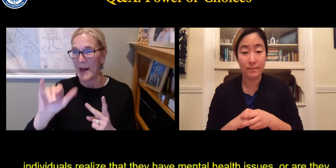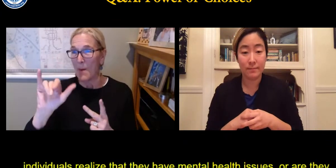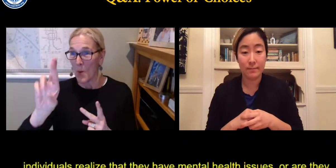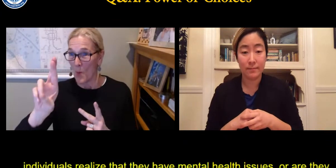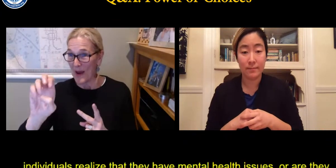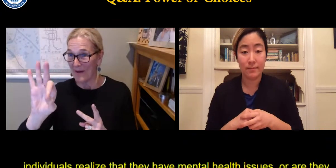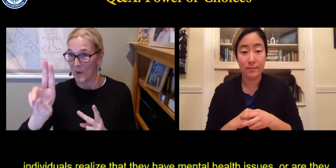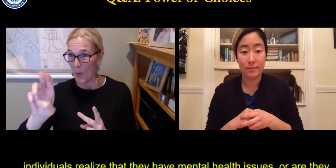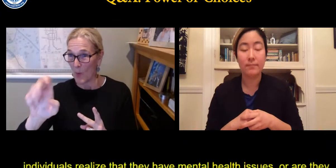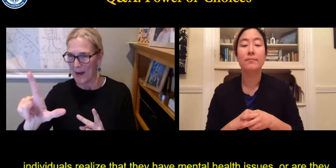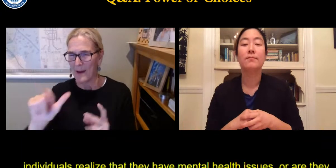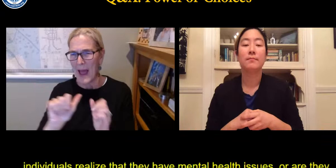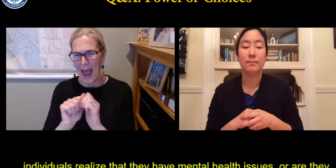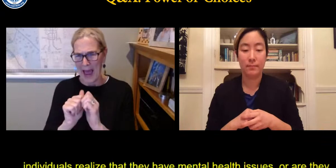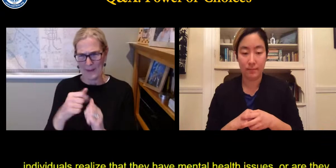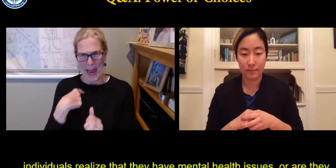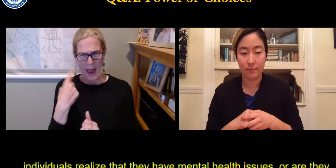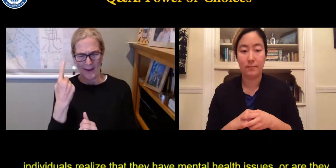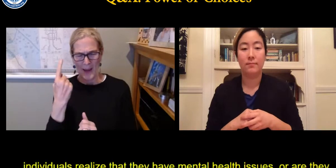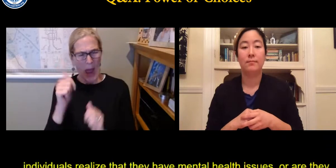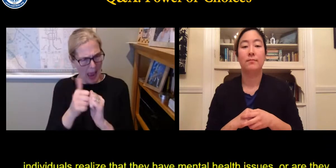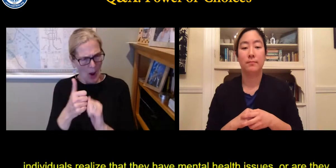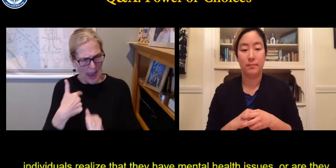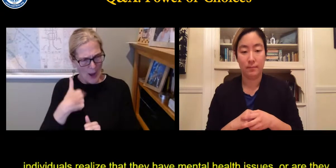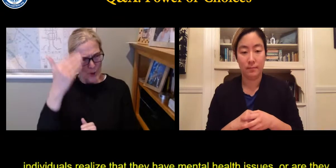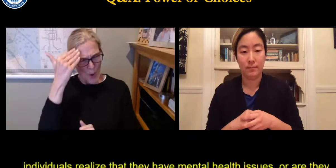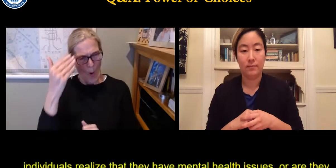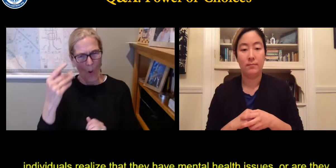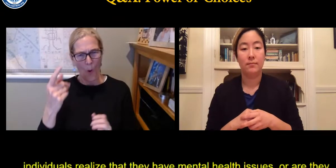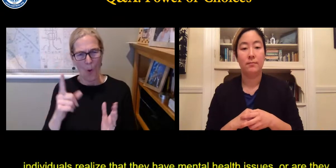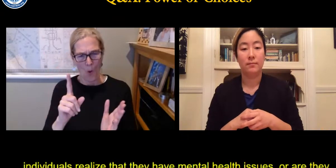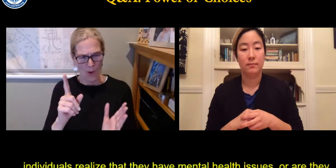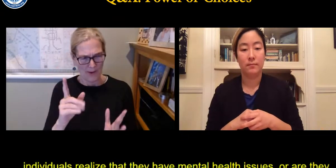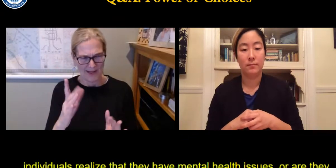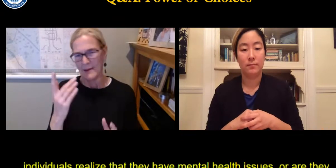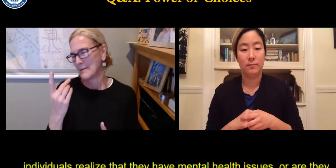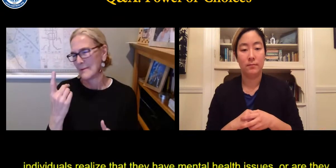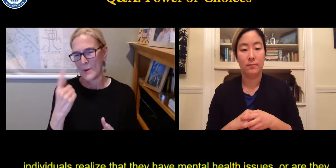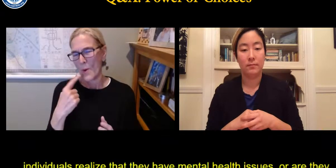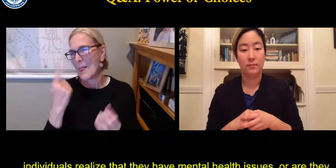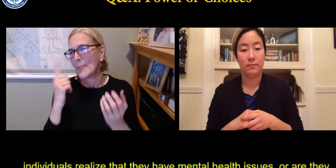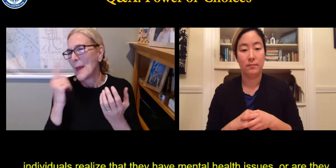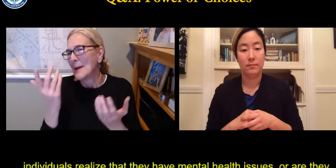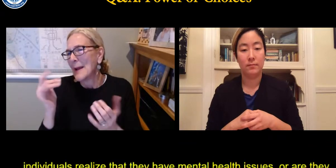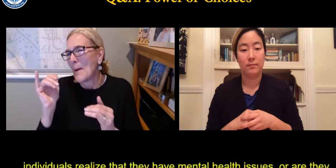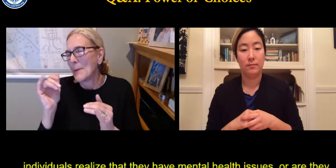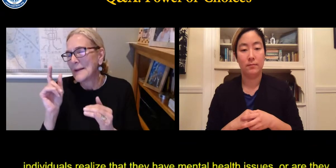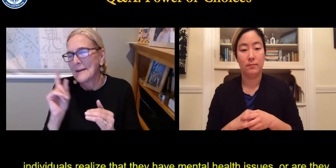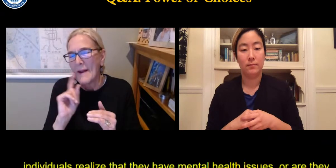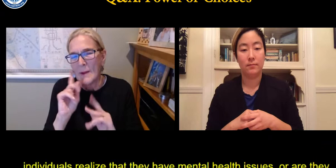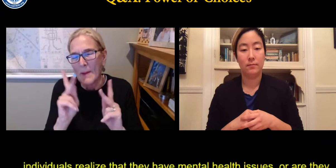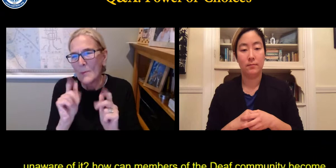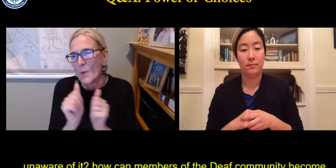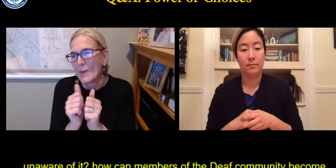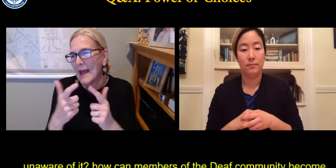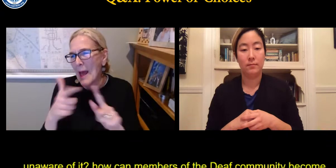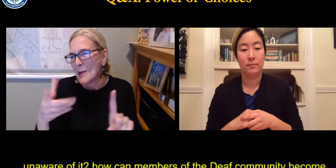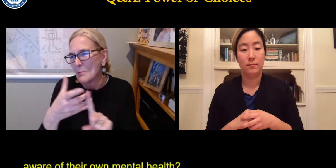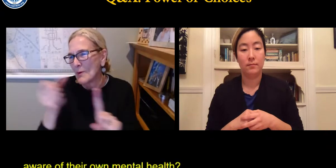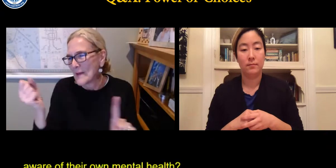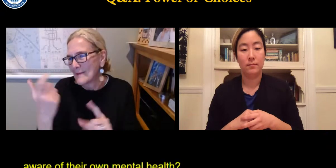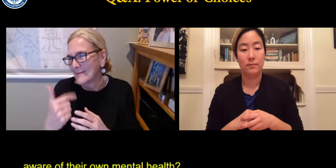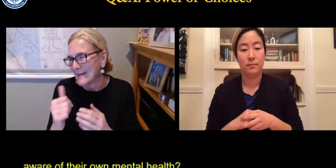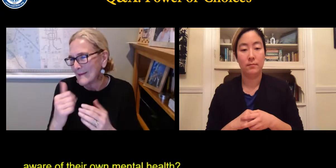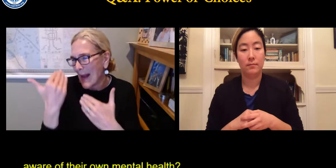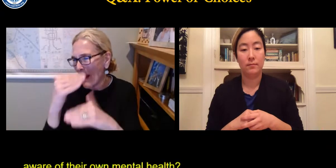This is Noel. It's just not easy. This is Dr. Marla. I think it's similar to what you mentioned about the gauges and